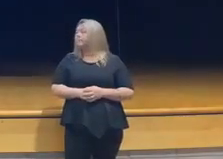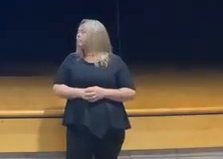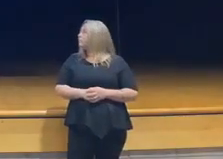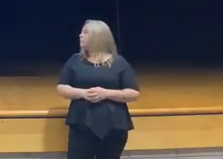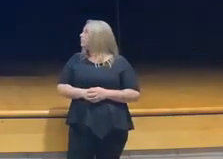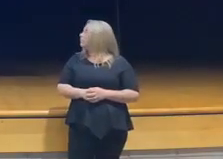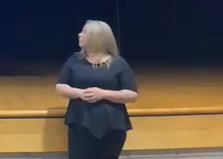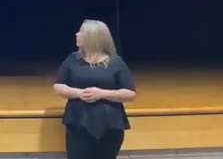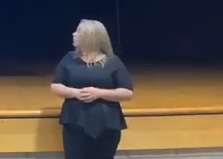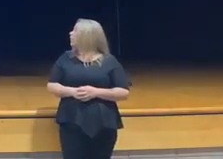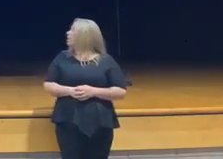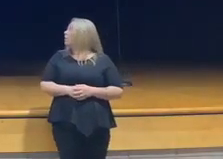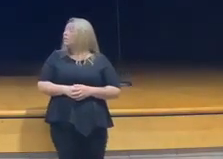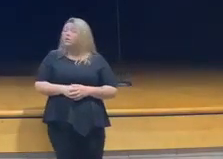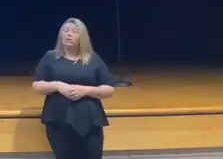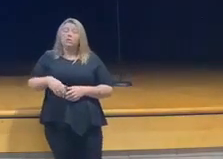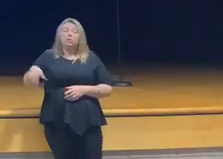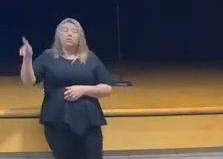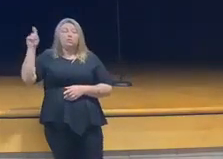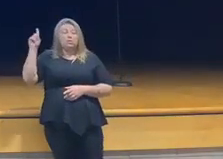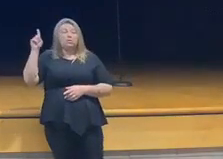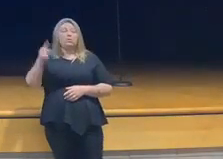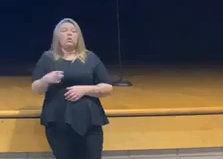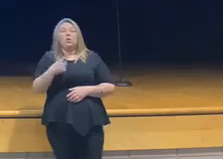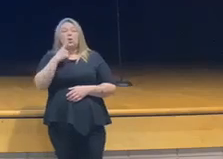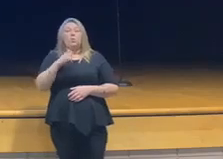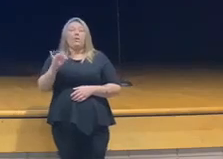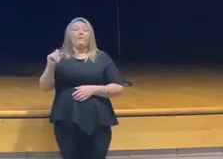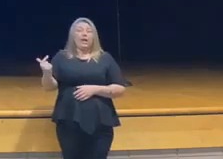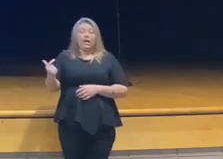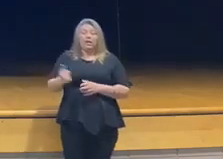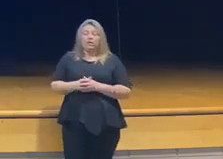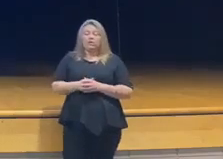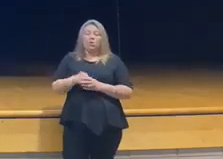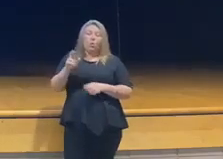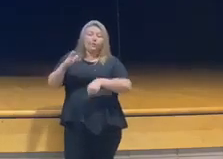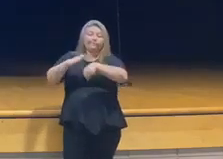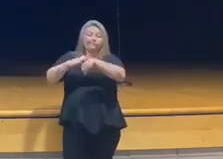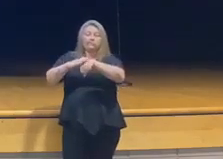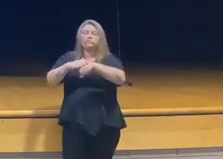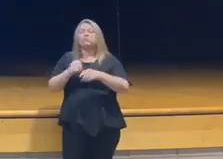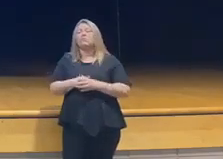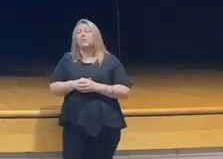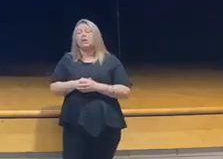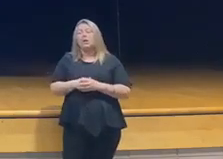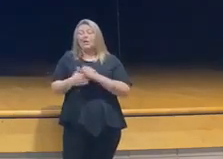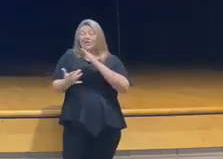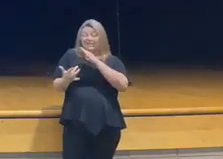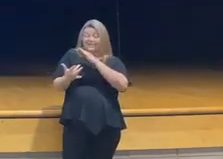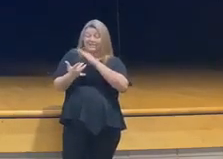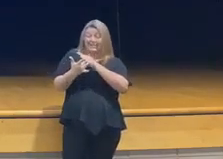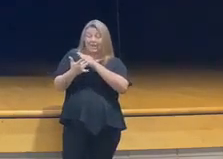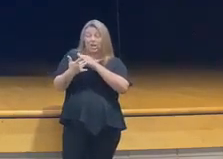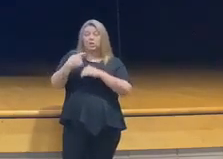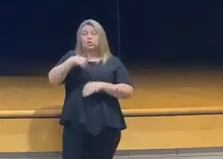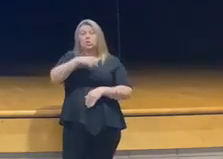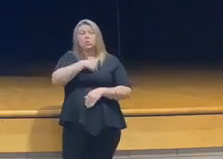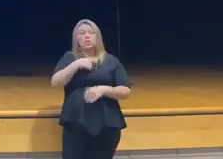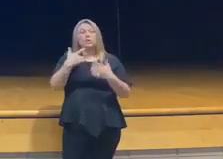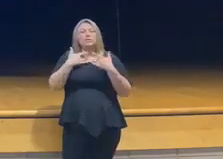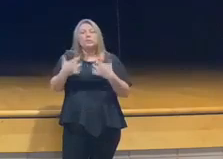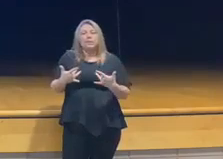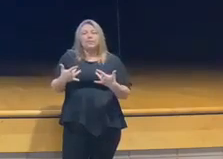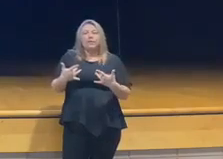Okay, and just some red flags to watch for. One thing I want to mention, sometimes when we talk about technology, I think we tend to focus on avoiding things